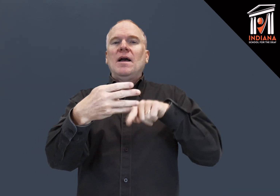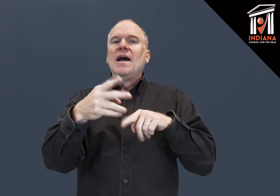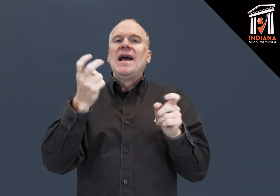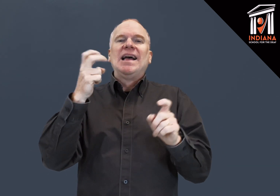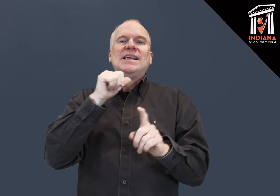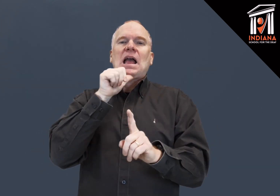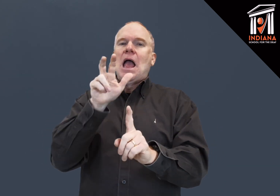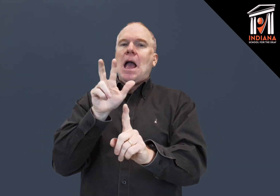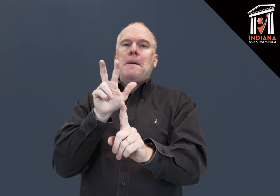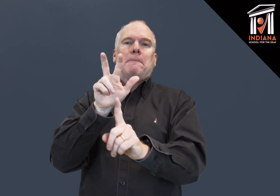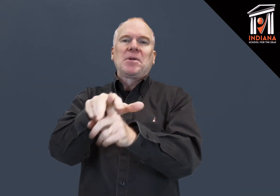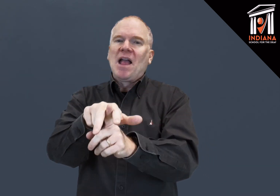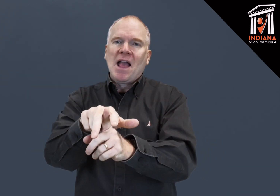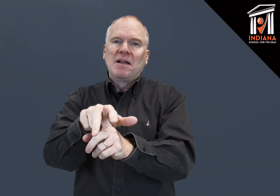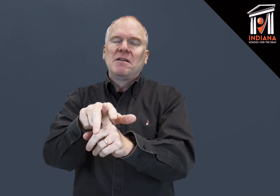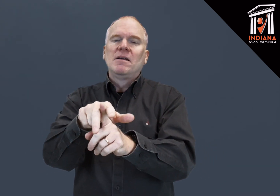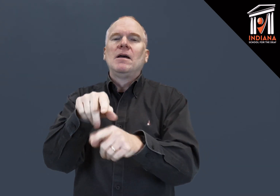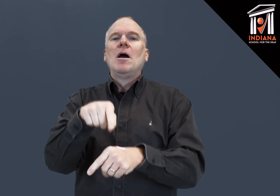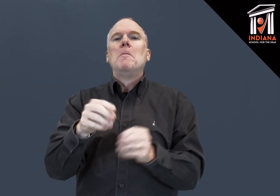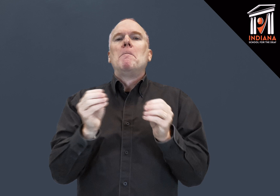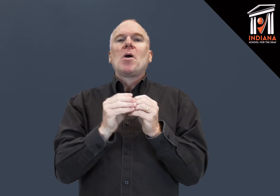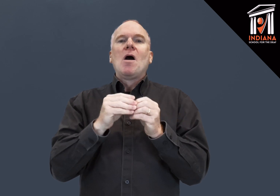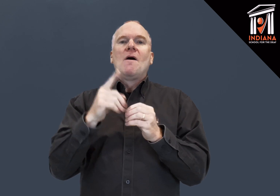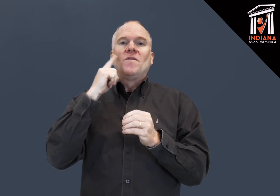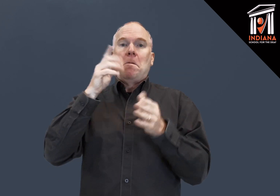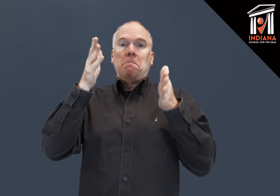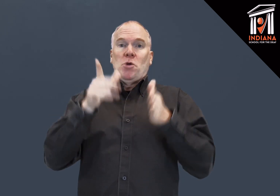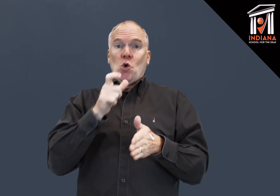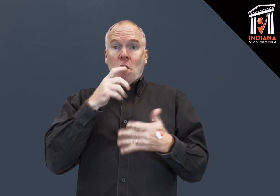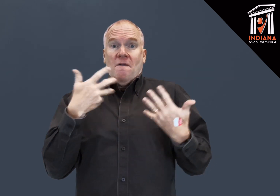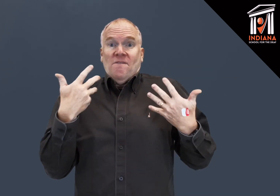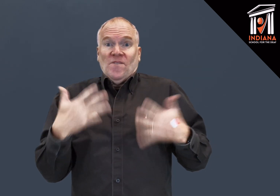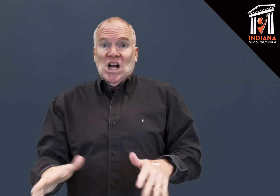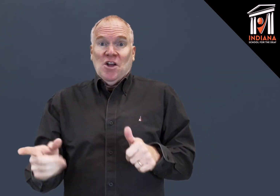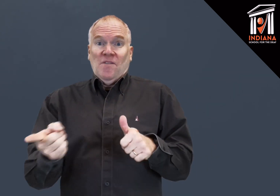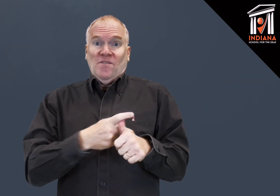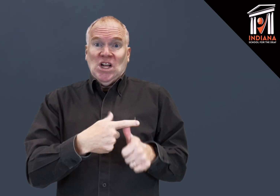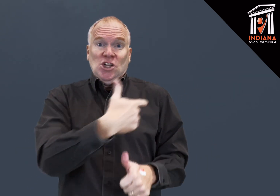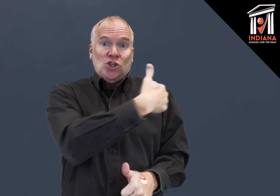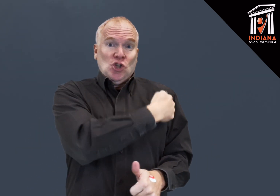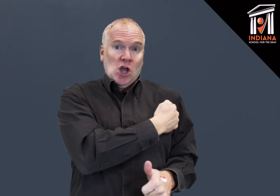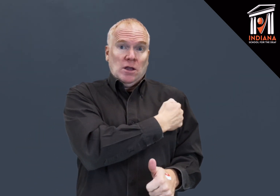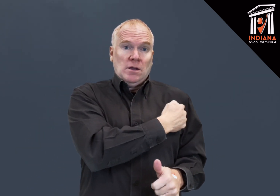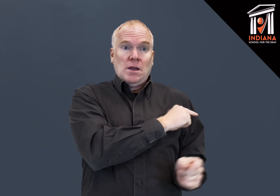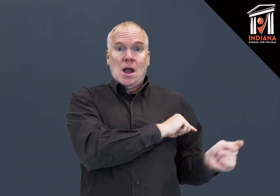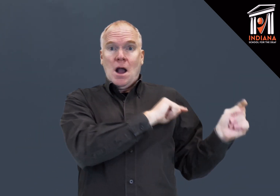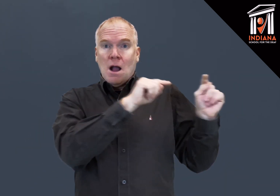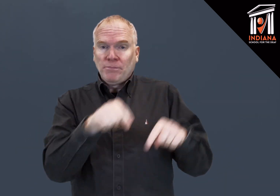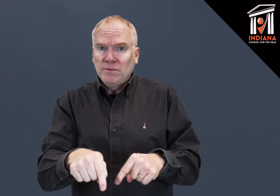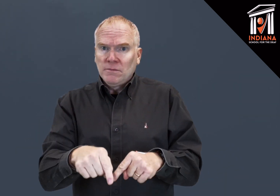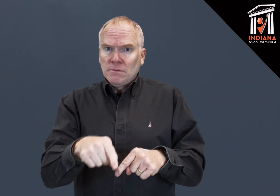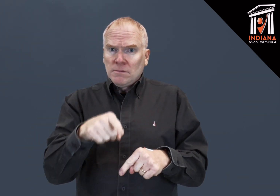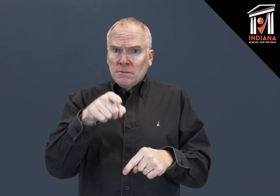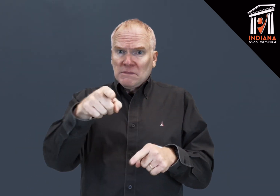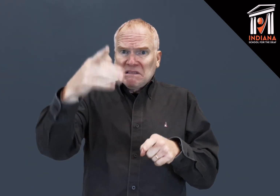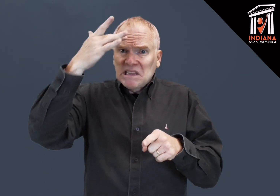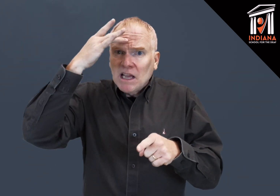medicine allergies? Anything like that. The other 4 questions didn't really apply. They were for individuals who had already gone